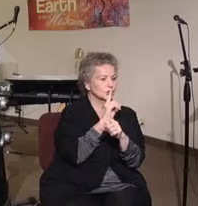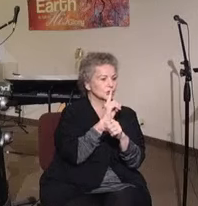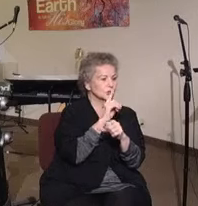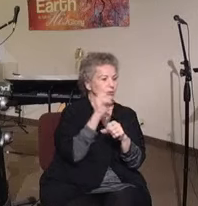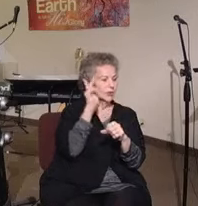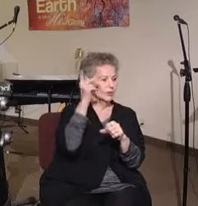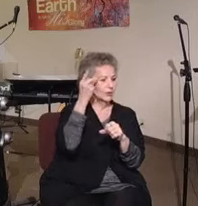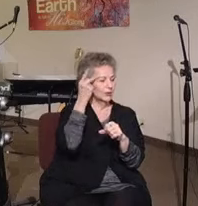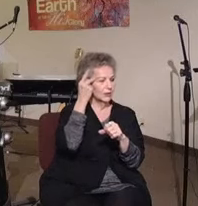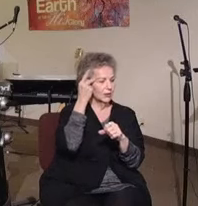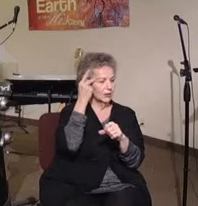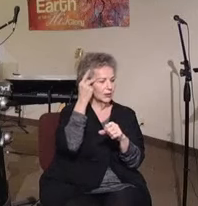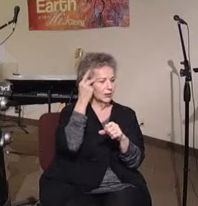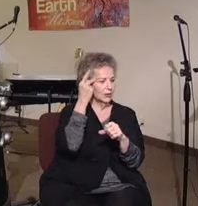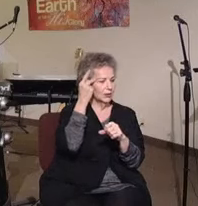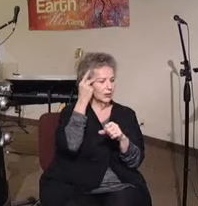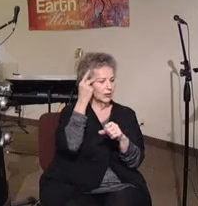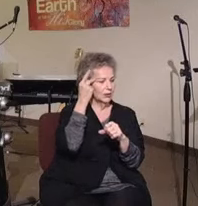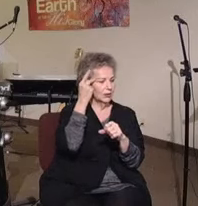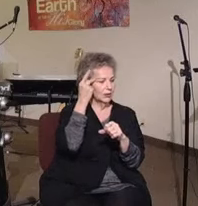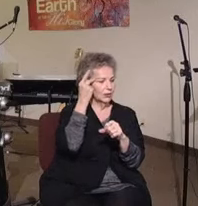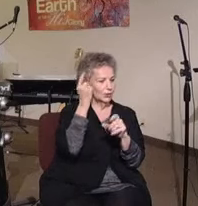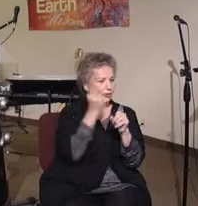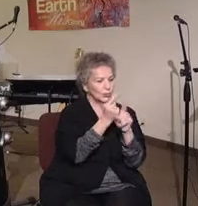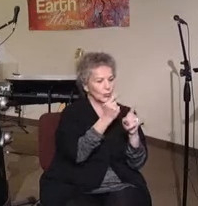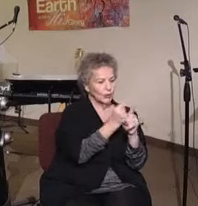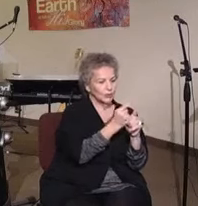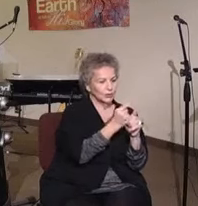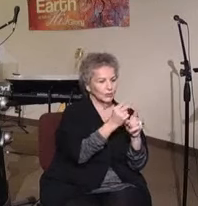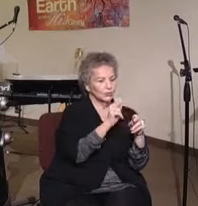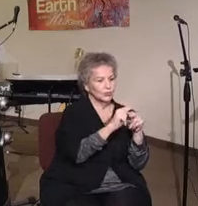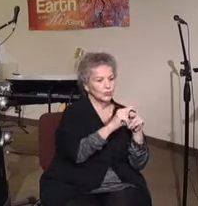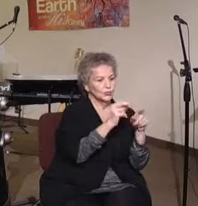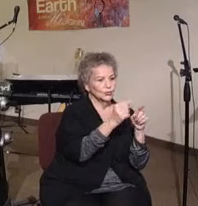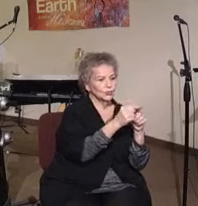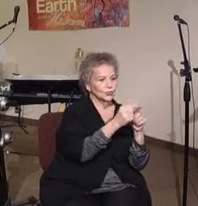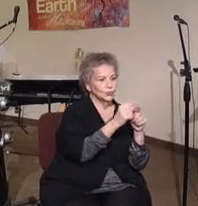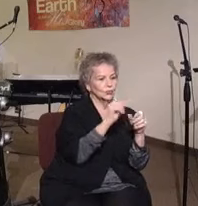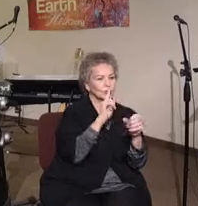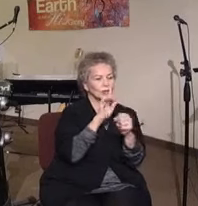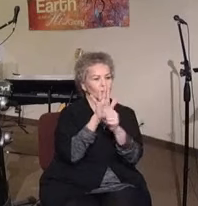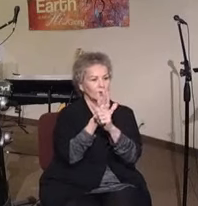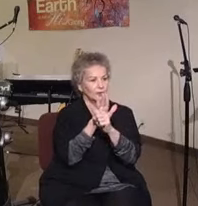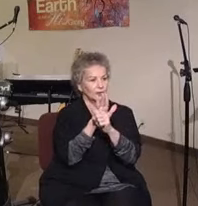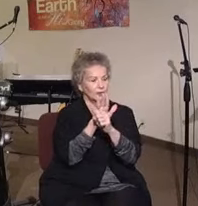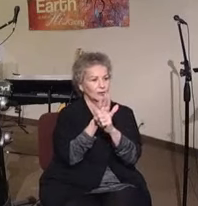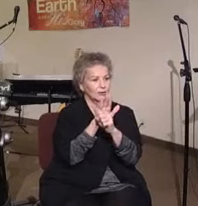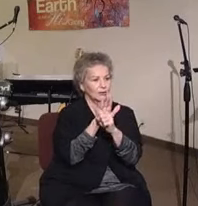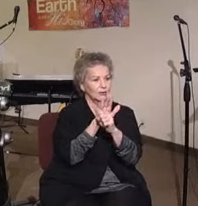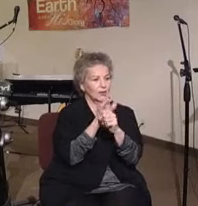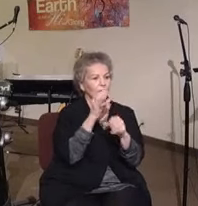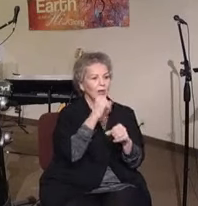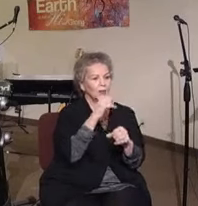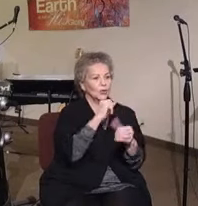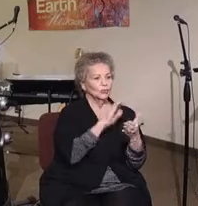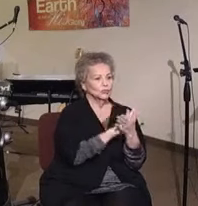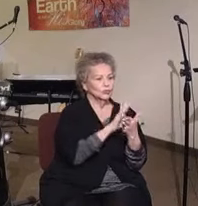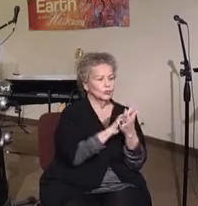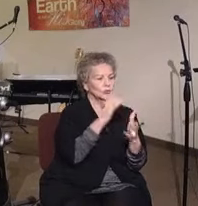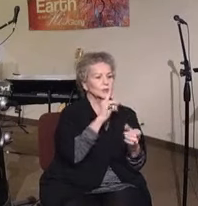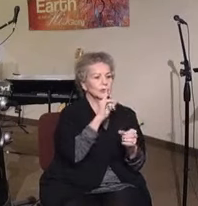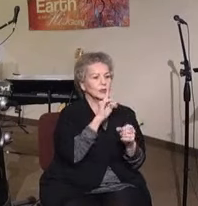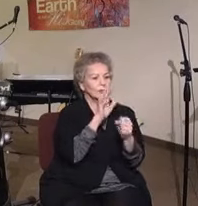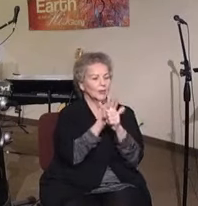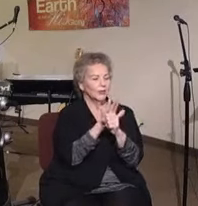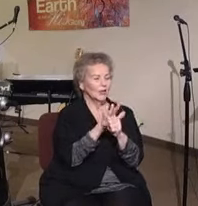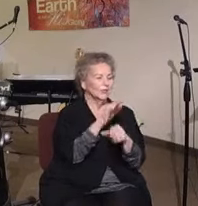correct to use the word commitment anymore. I'm old school. Commitment. I don't want a wishy-washy,